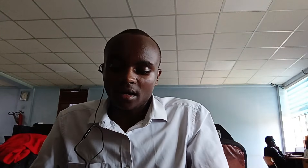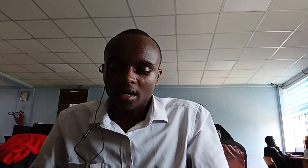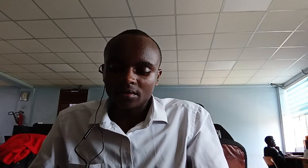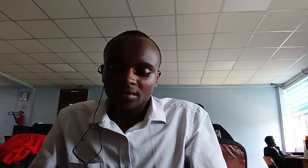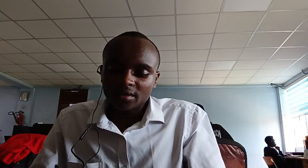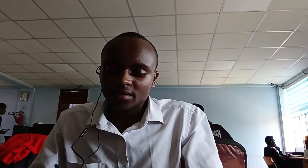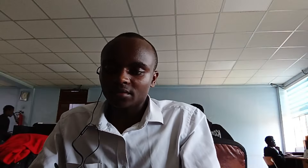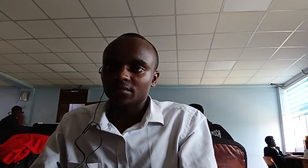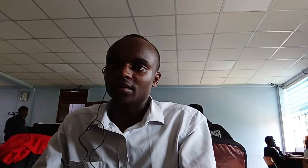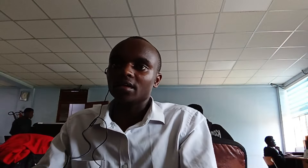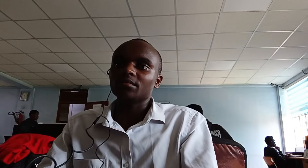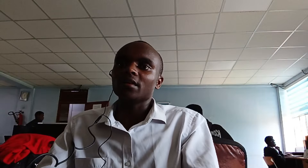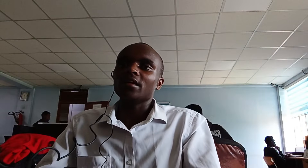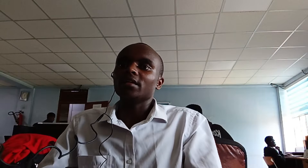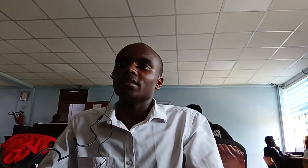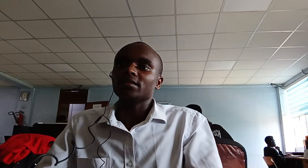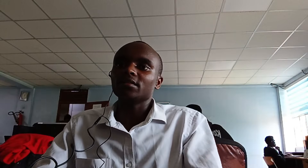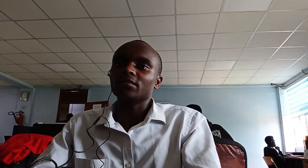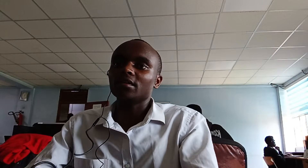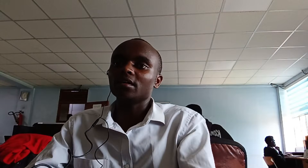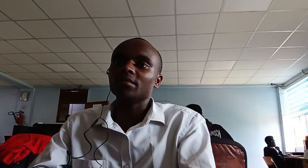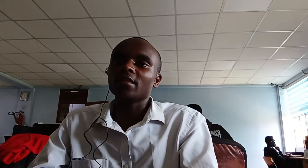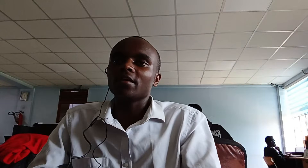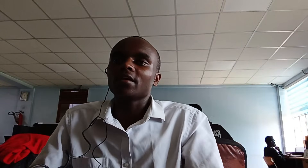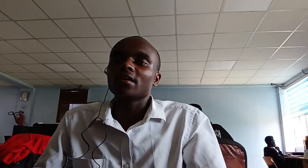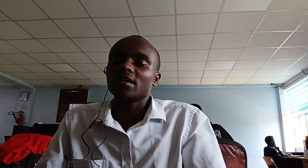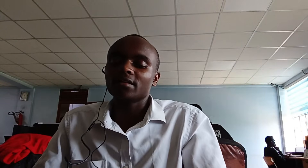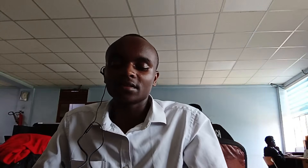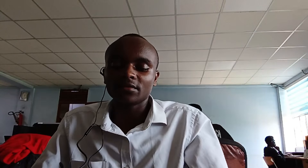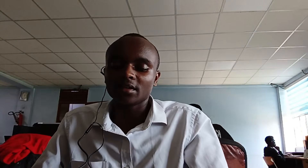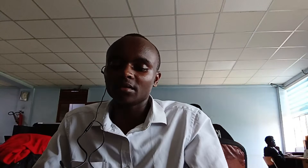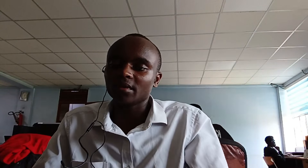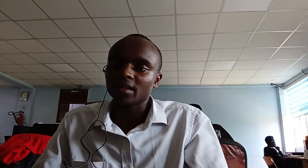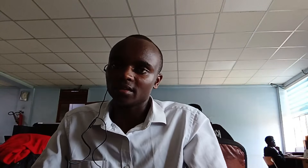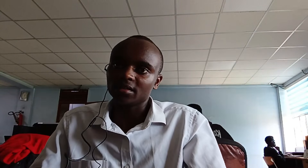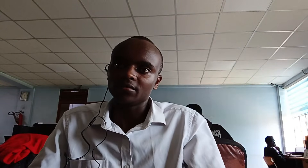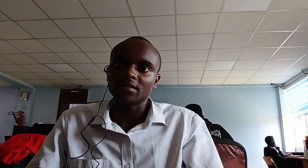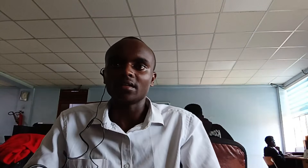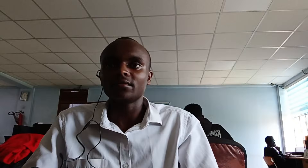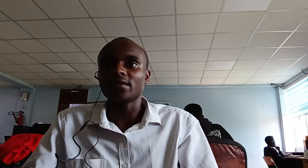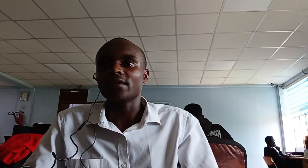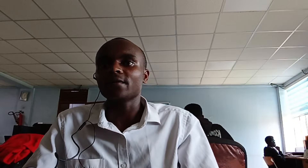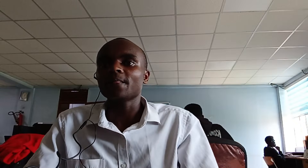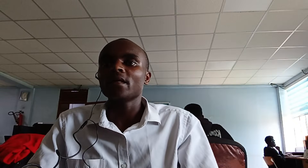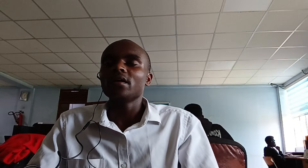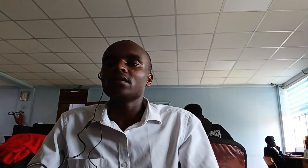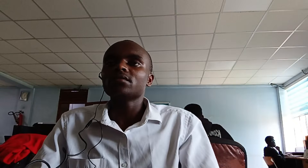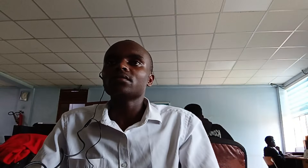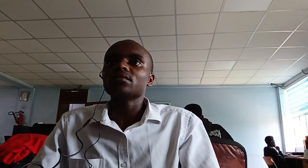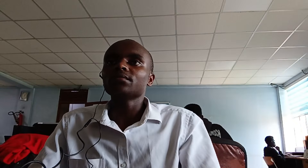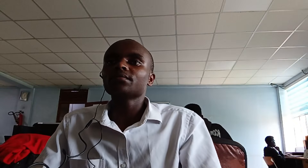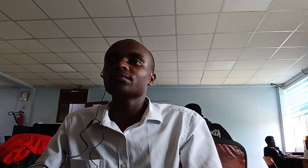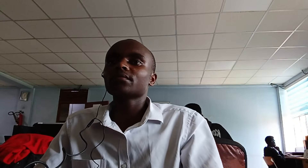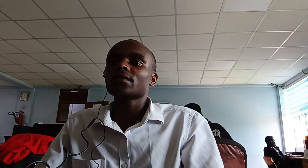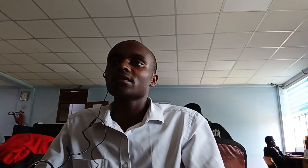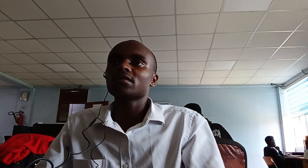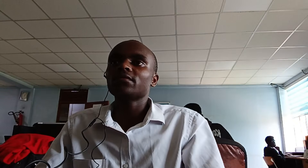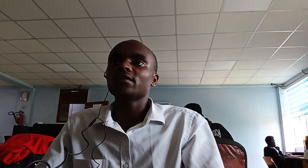We have the sign for grandmother and the sign for grandmother. The sign for grandmother and the sign for grandfather. So sign for